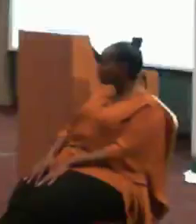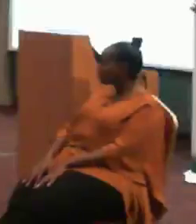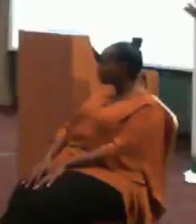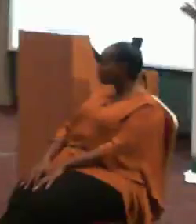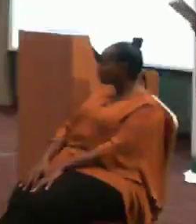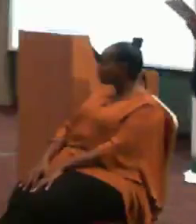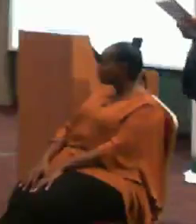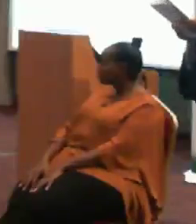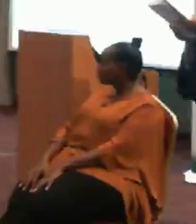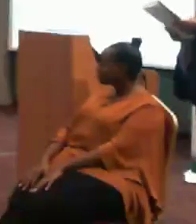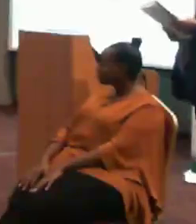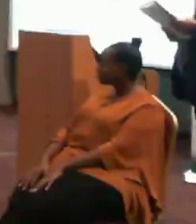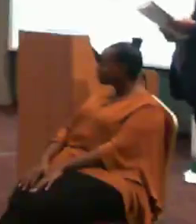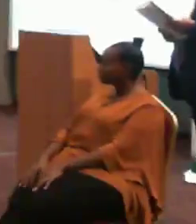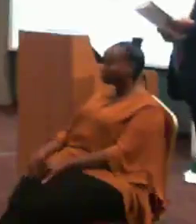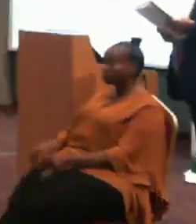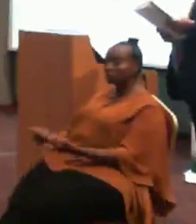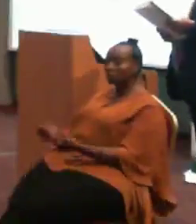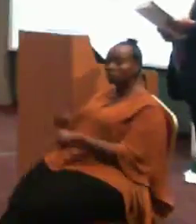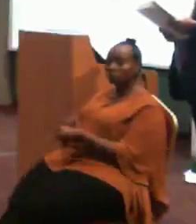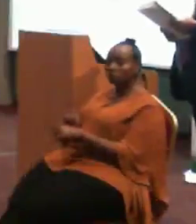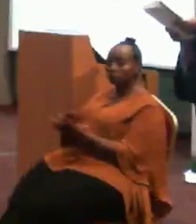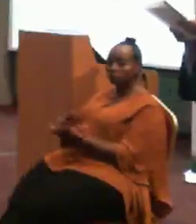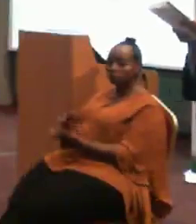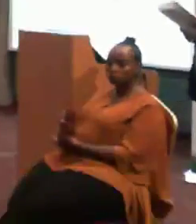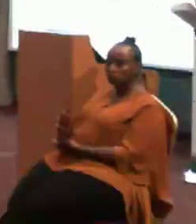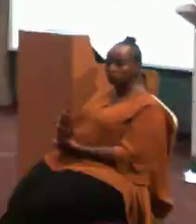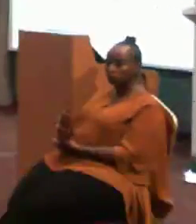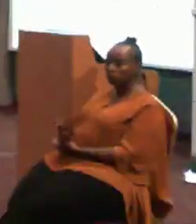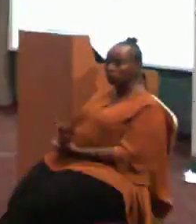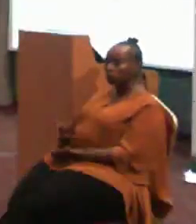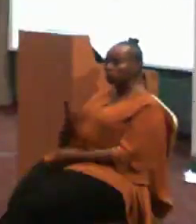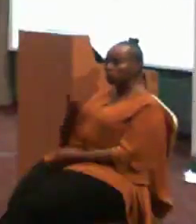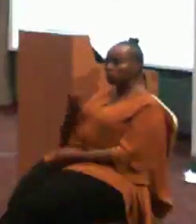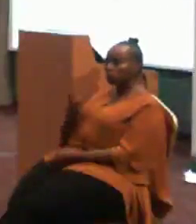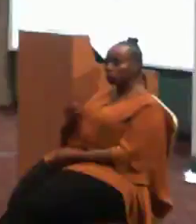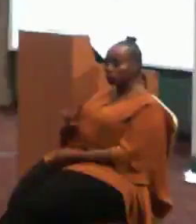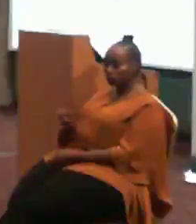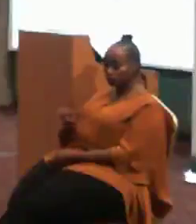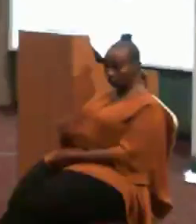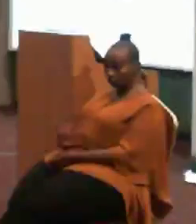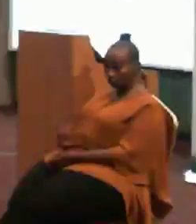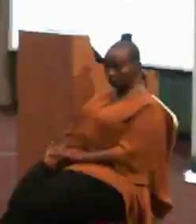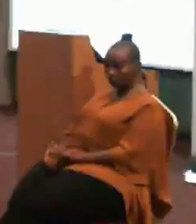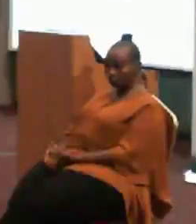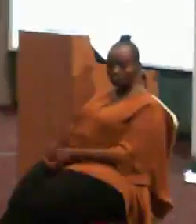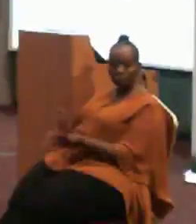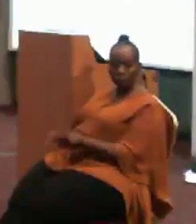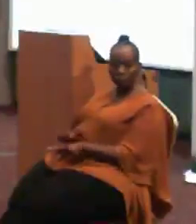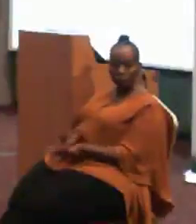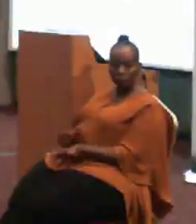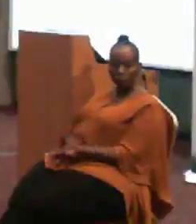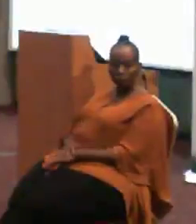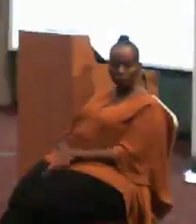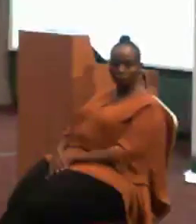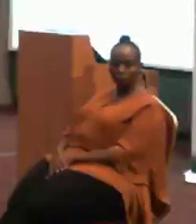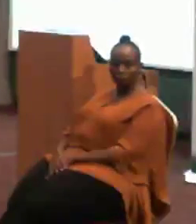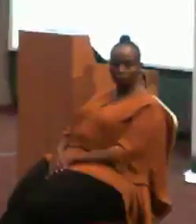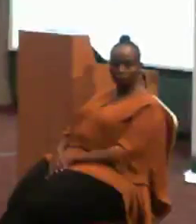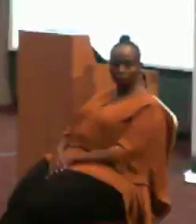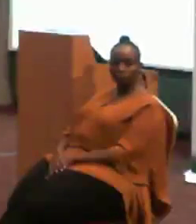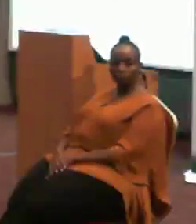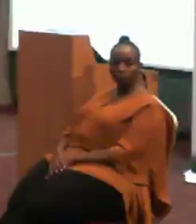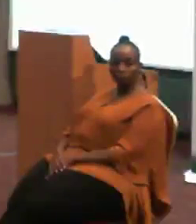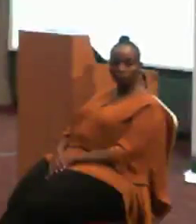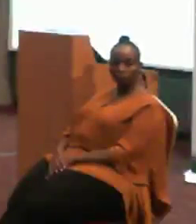it's now 12 o'clock. Okay, one question, please. All right, I think, let me just ask one question just on this, maybe